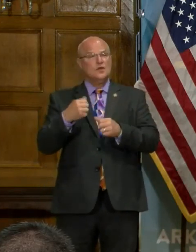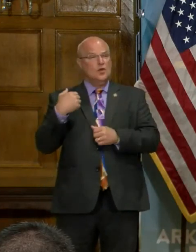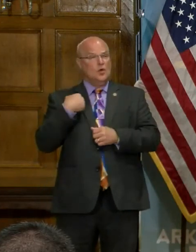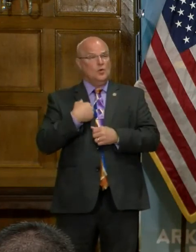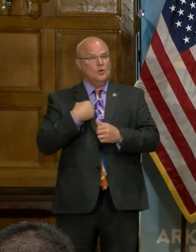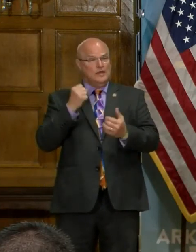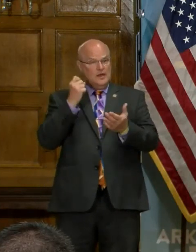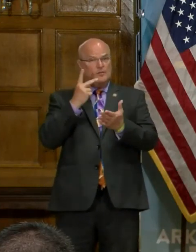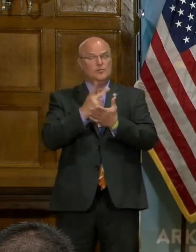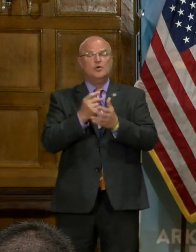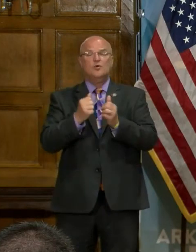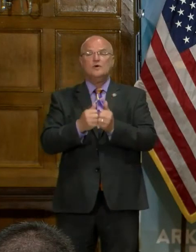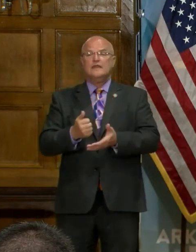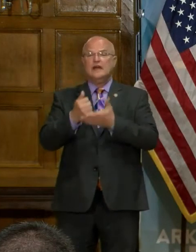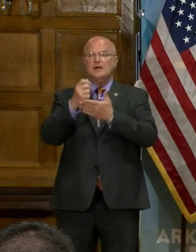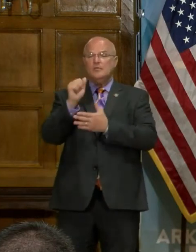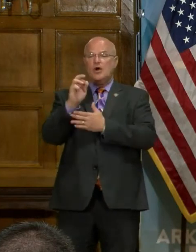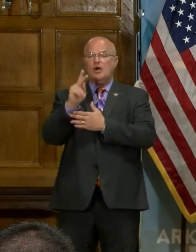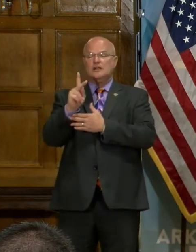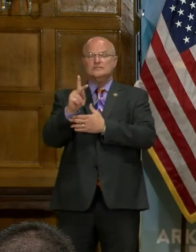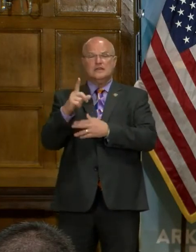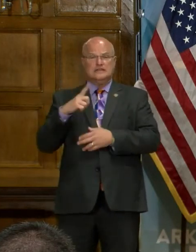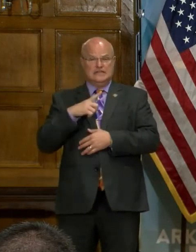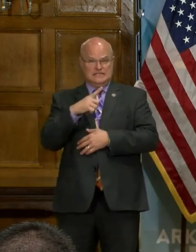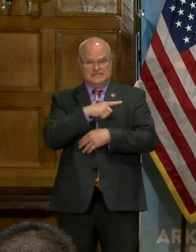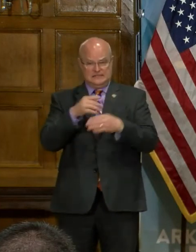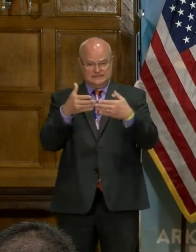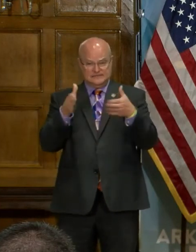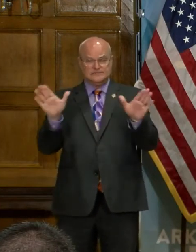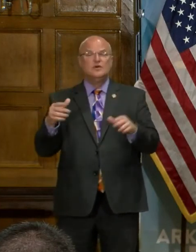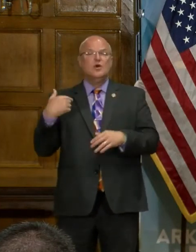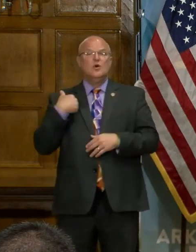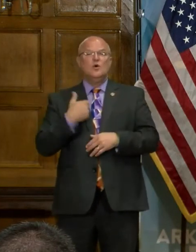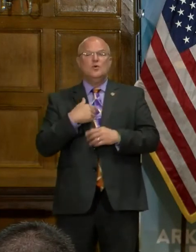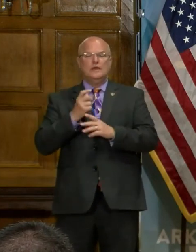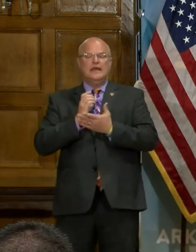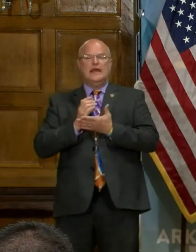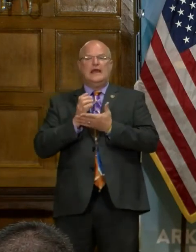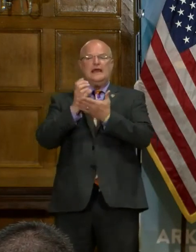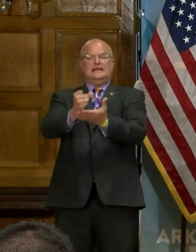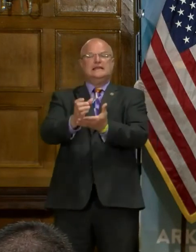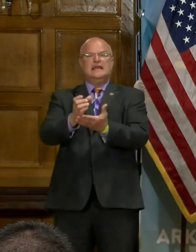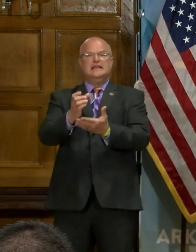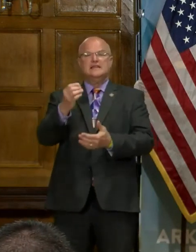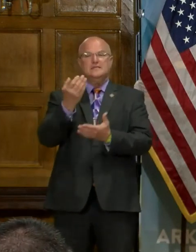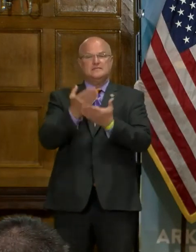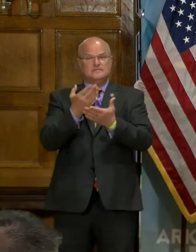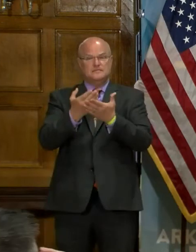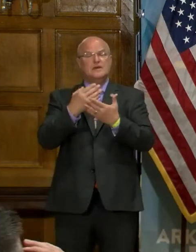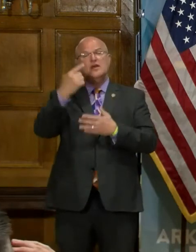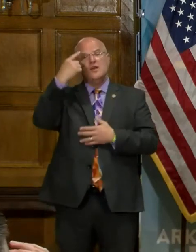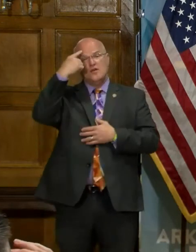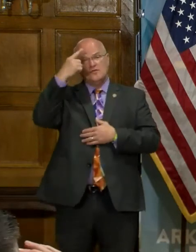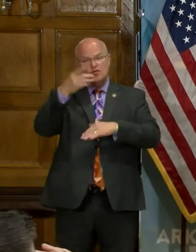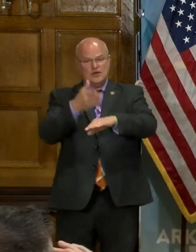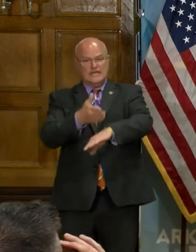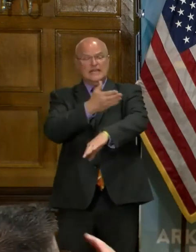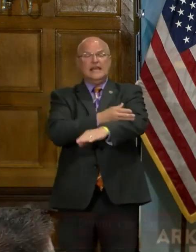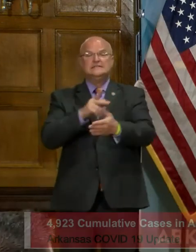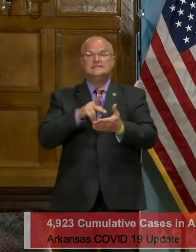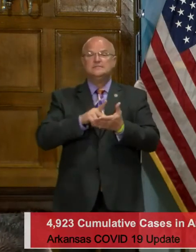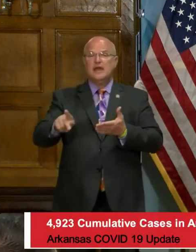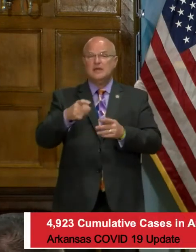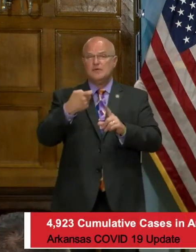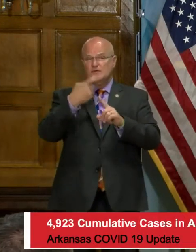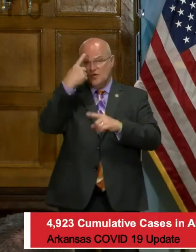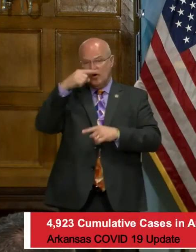we approved, and with the help of the Arkansas General Assembly, we allocated funds for enhanced payment